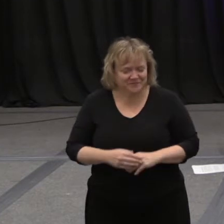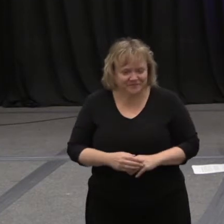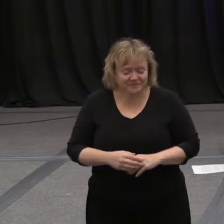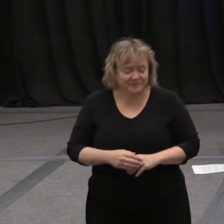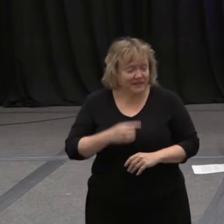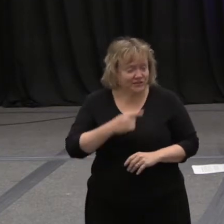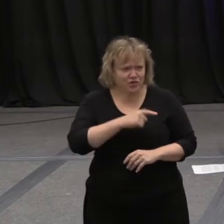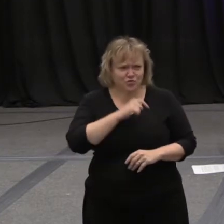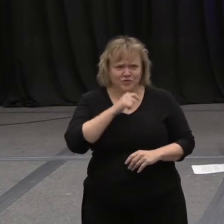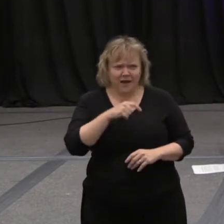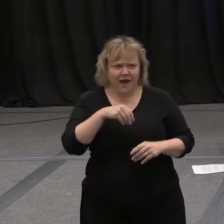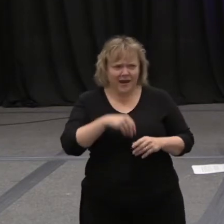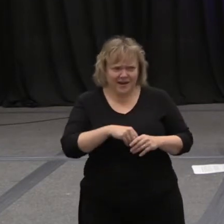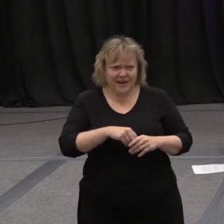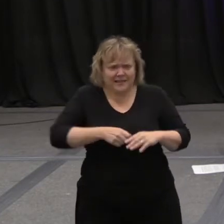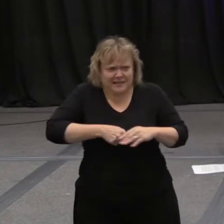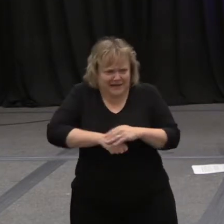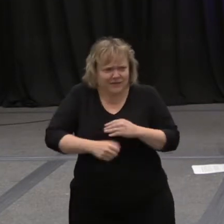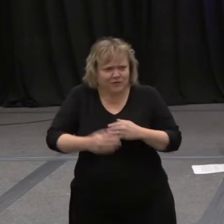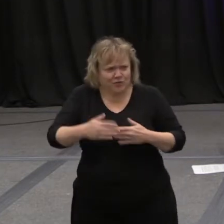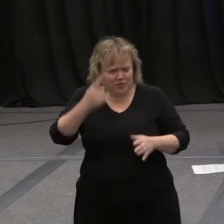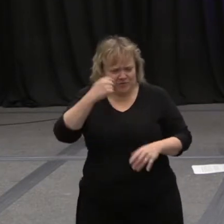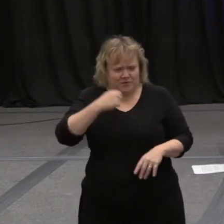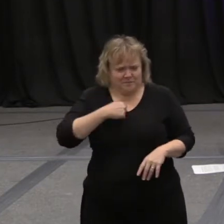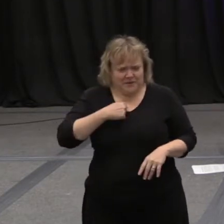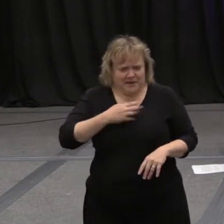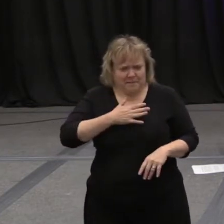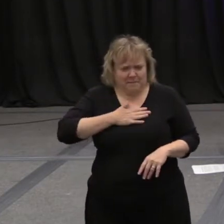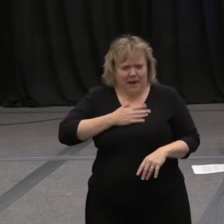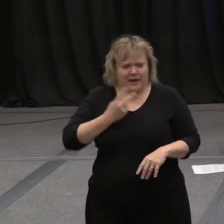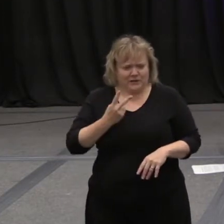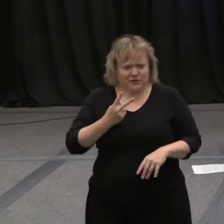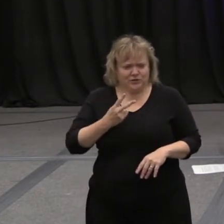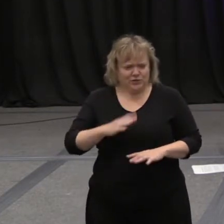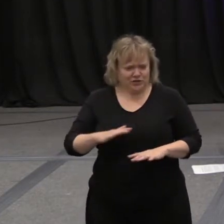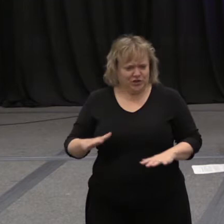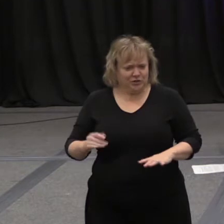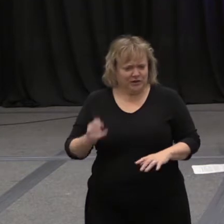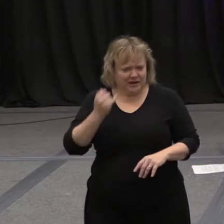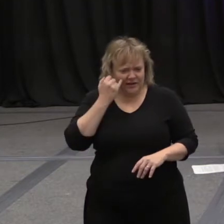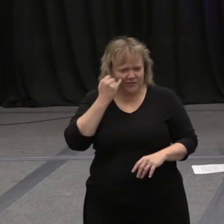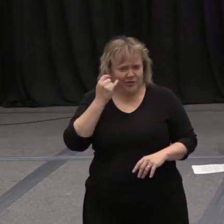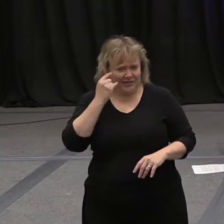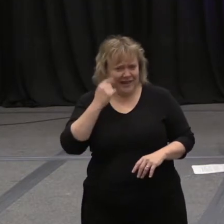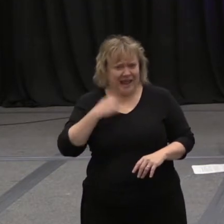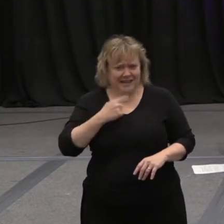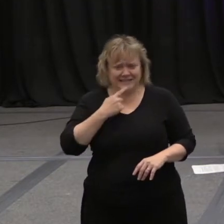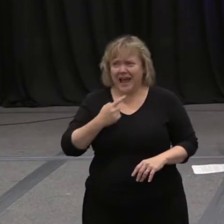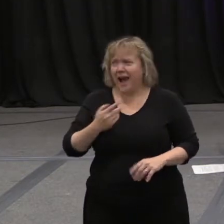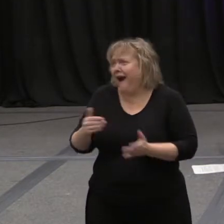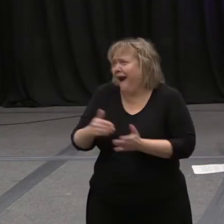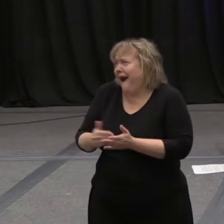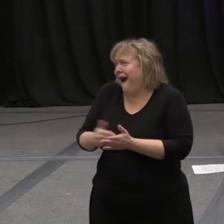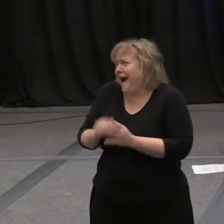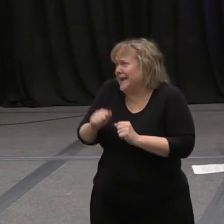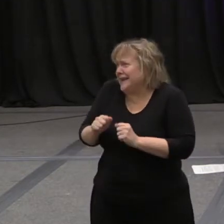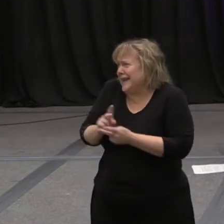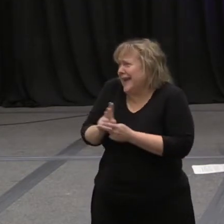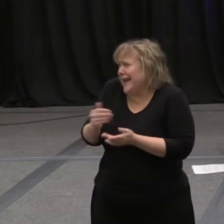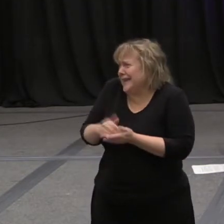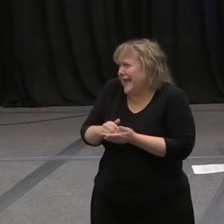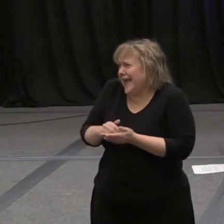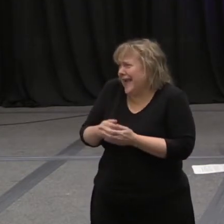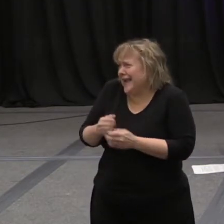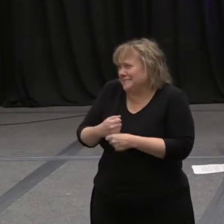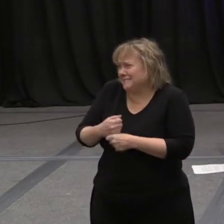room for either of my children. I was not. Clearly, if you think it was, can we do this again? I've heard. I mean, we did,